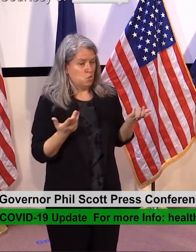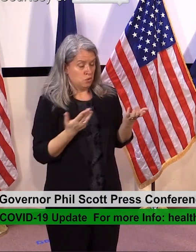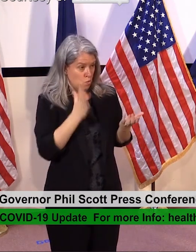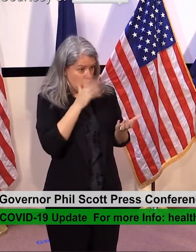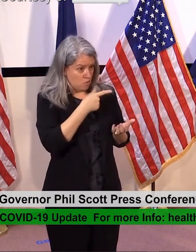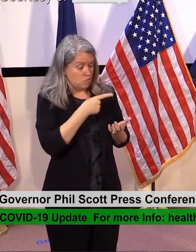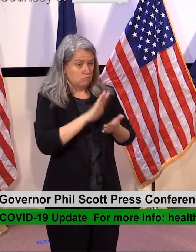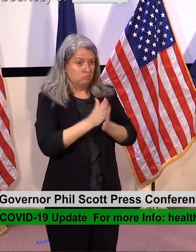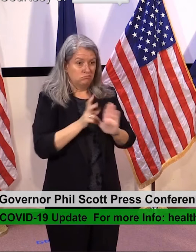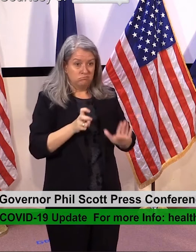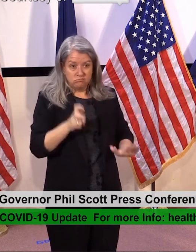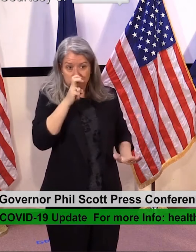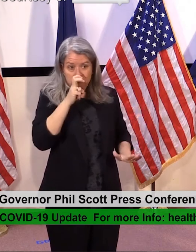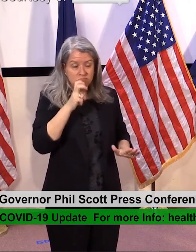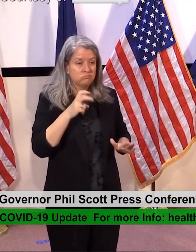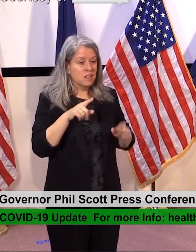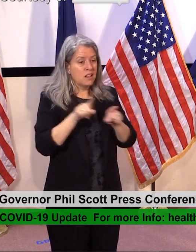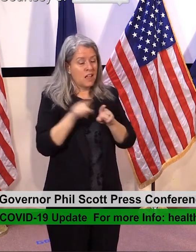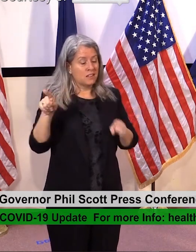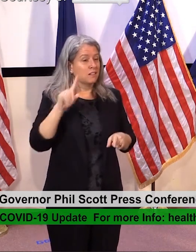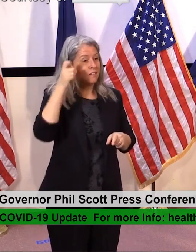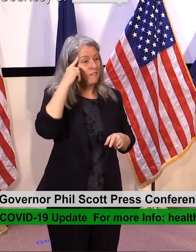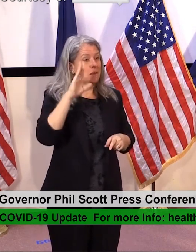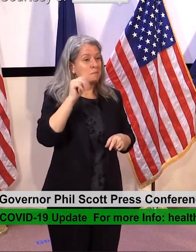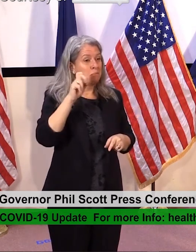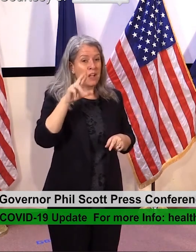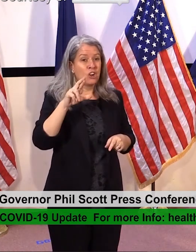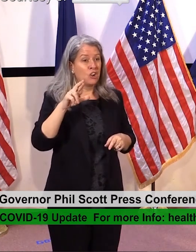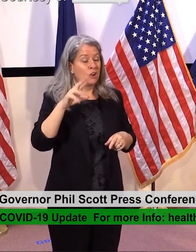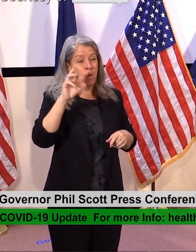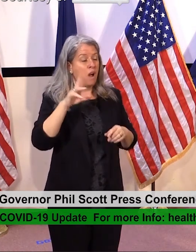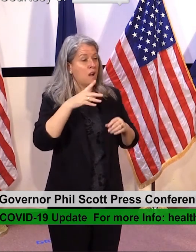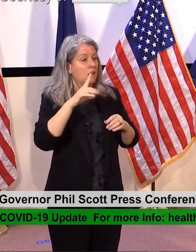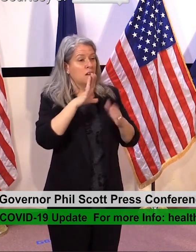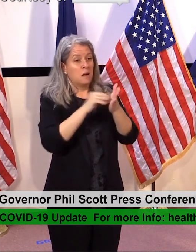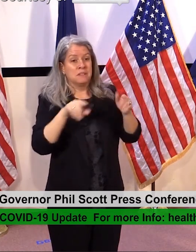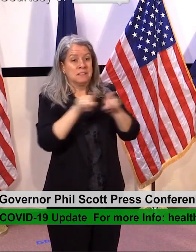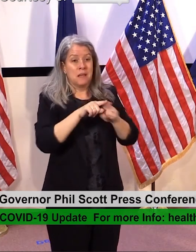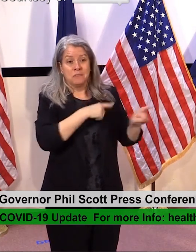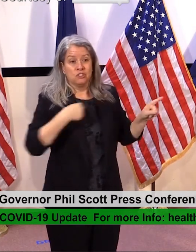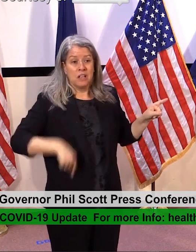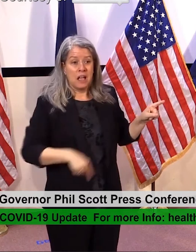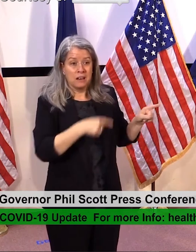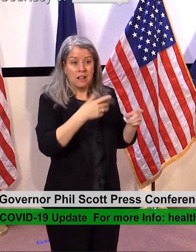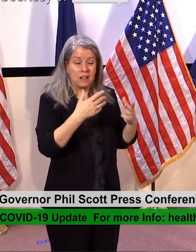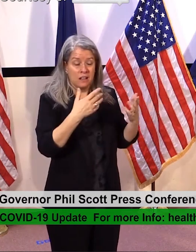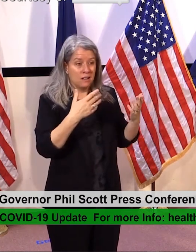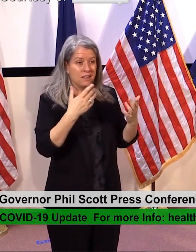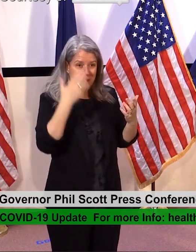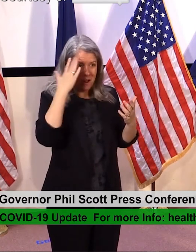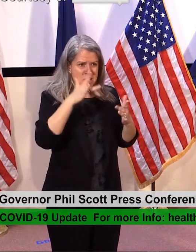into Governor Charlie Baker mode and go to China or wherever to make sure people on the front line